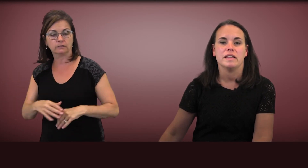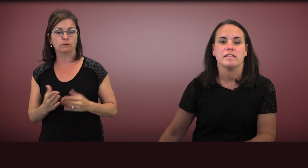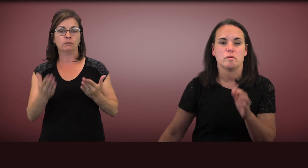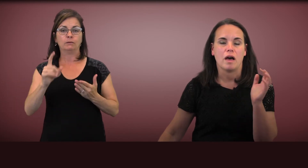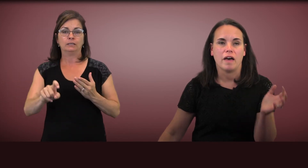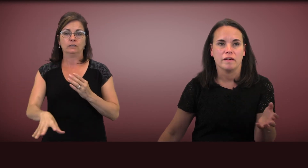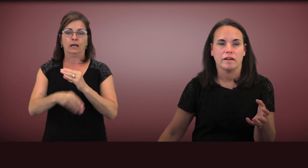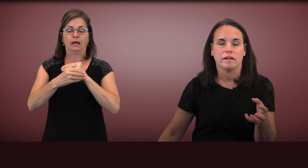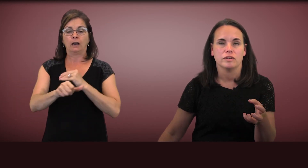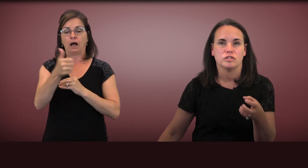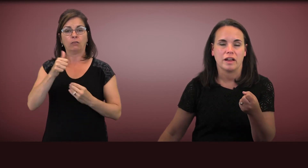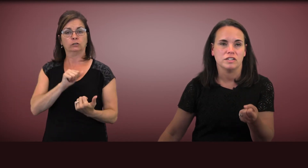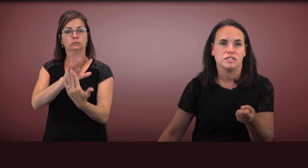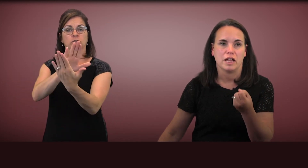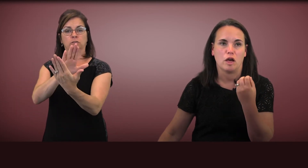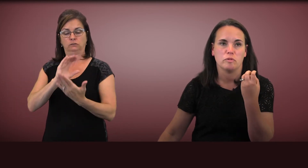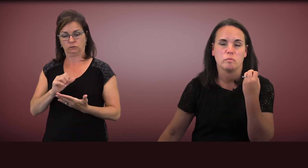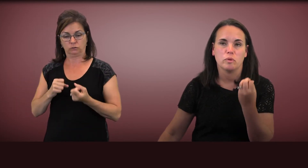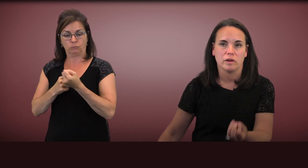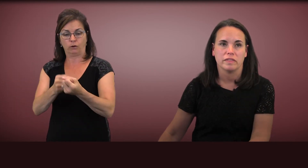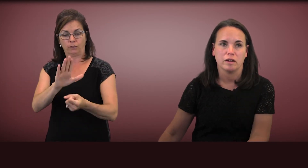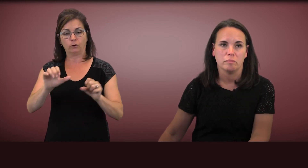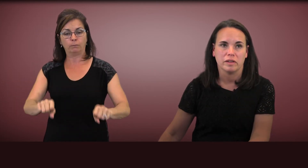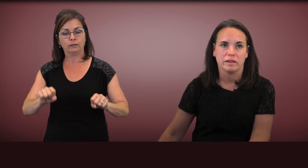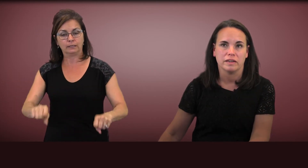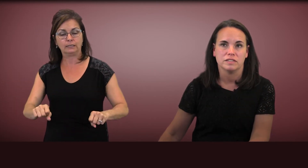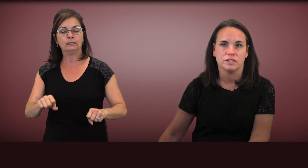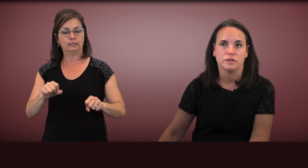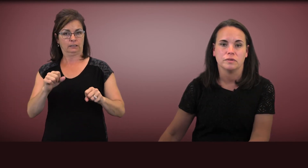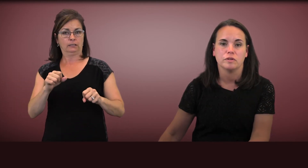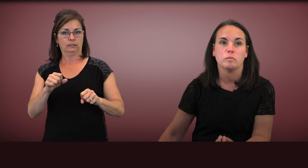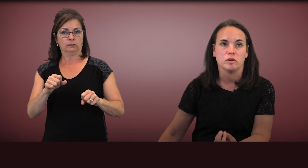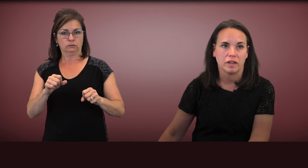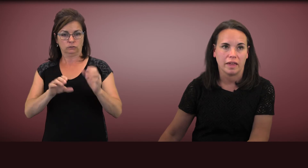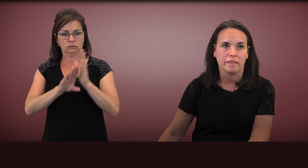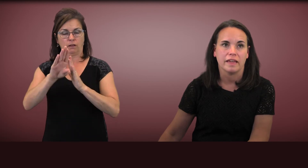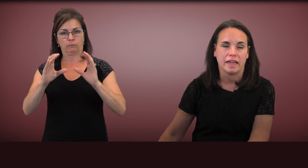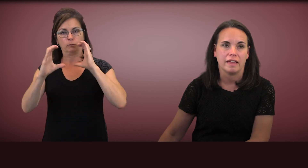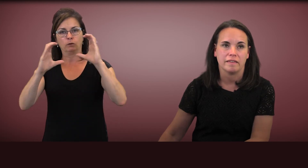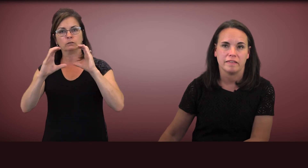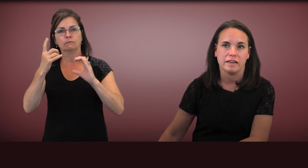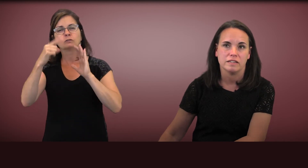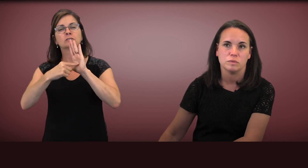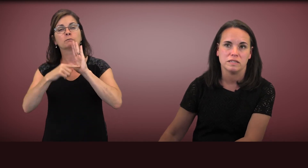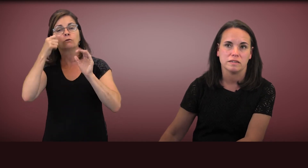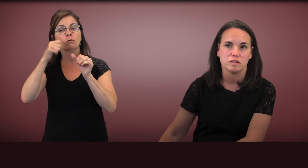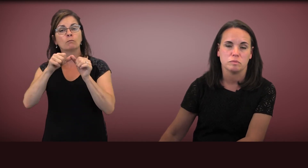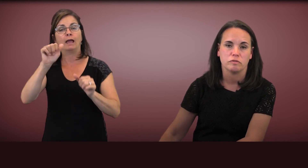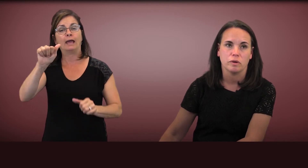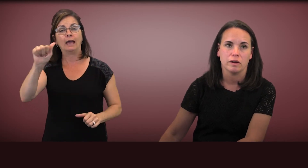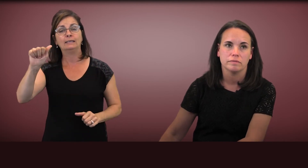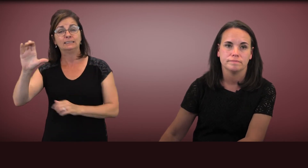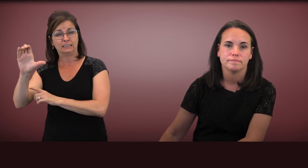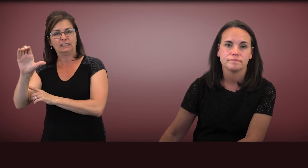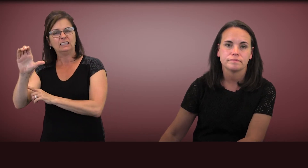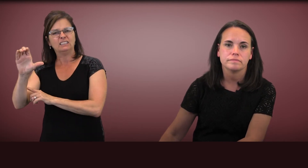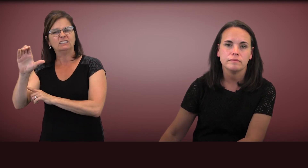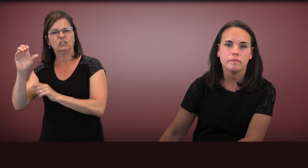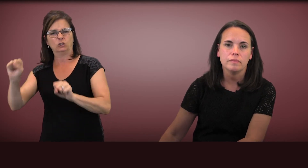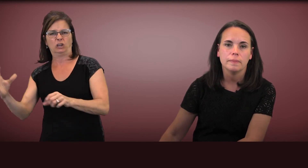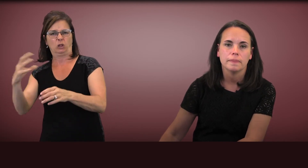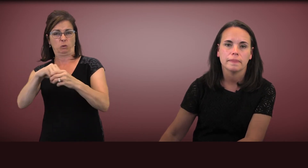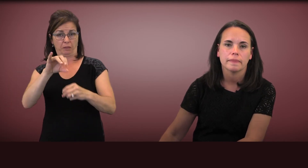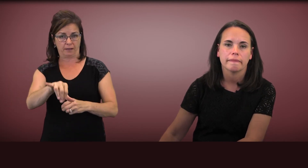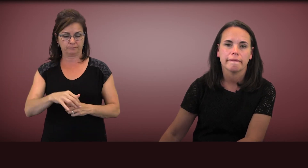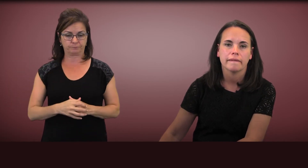and may need some other strategies to help support their ability to communicate, like AAC, as we discussed before.